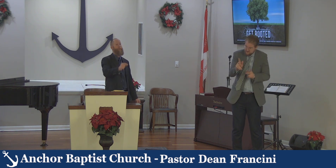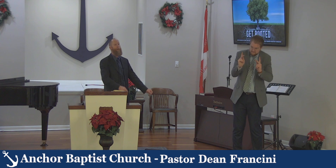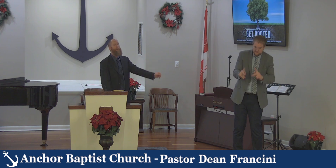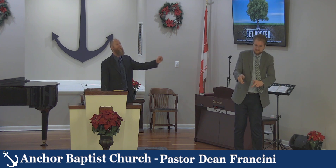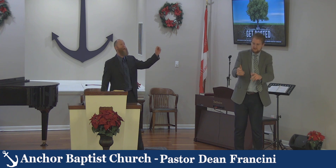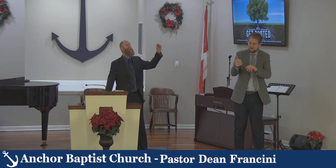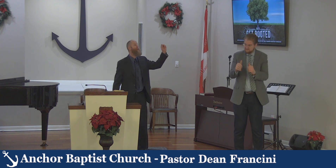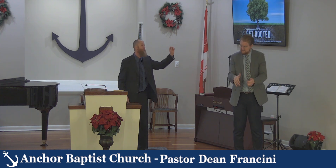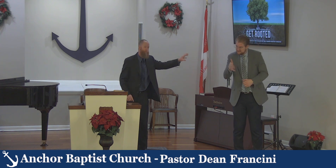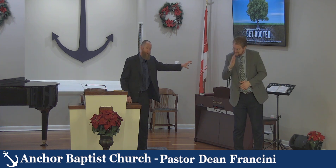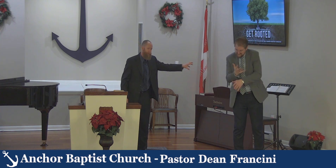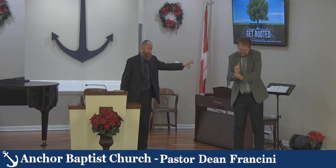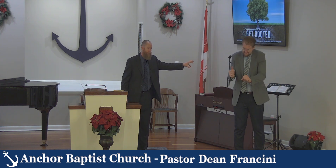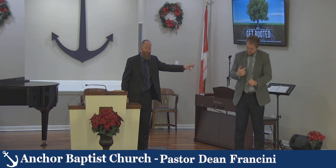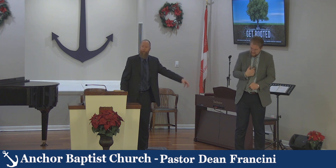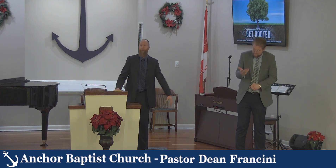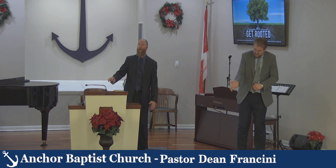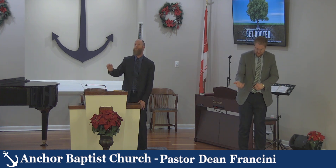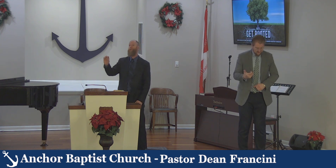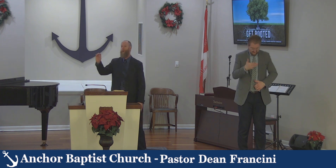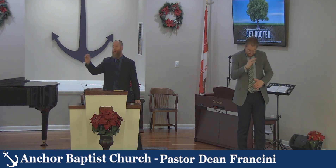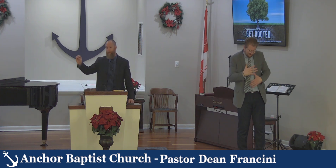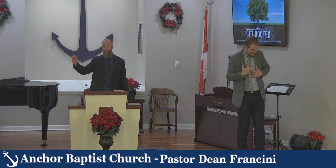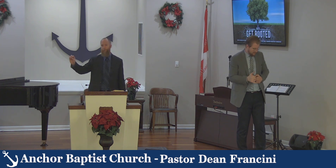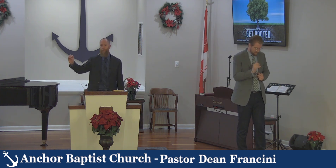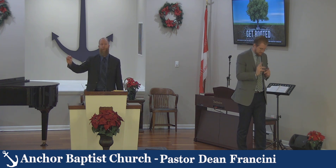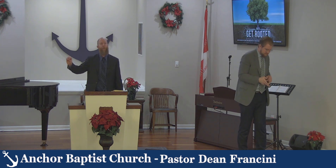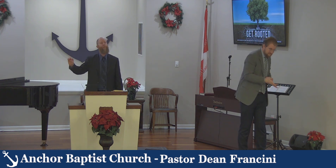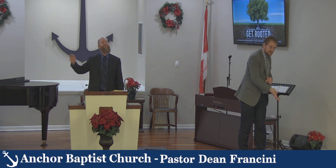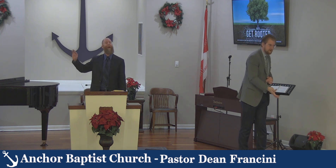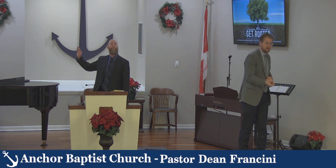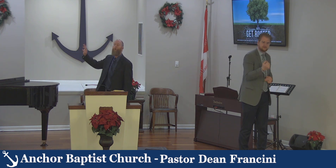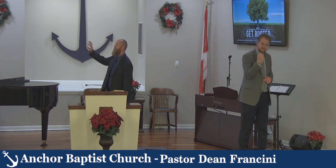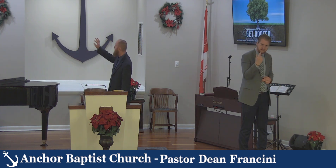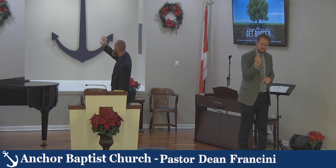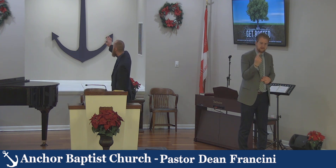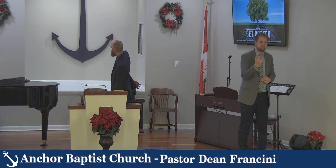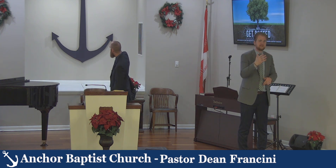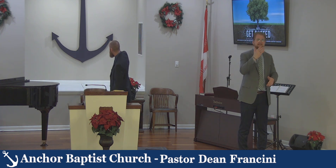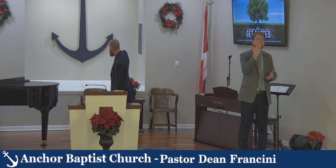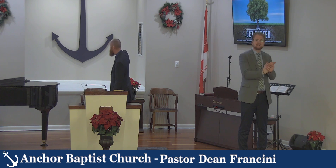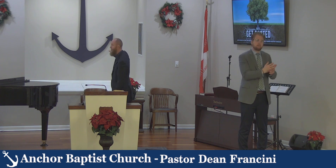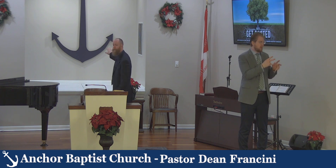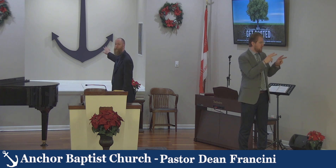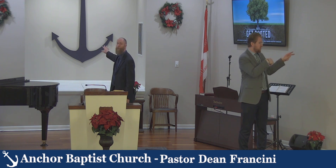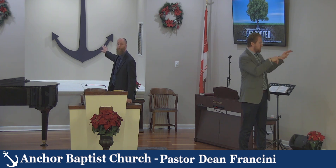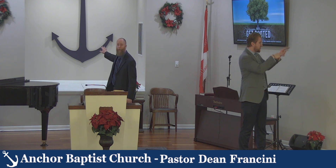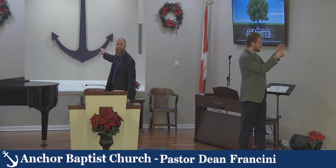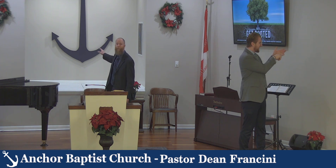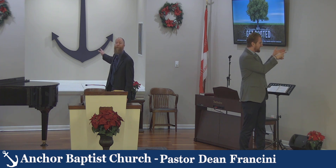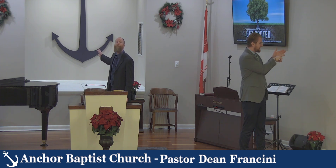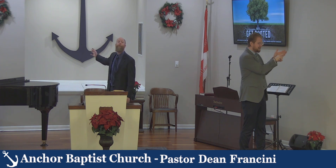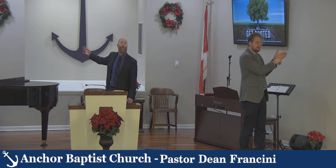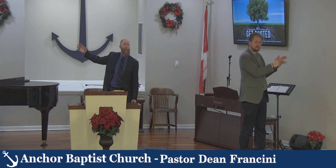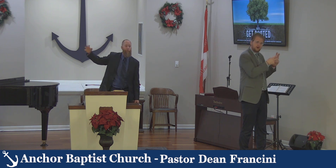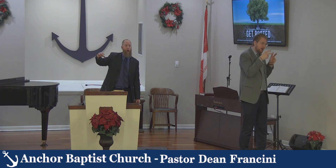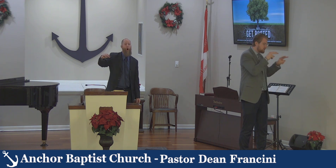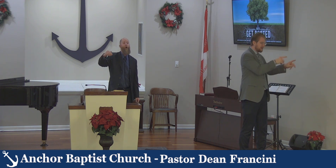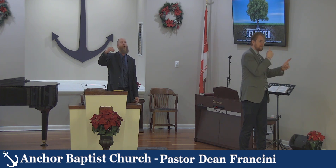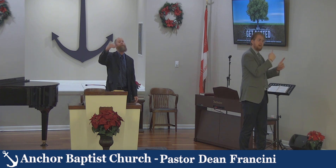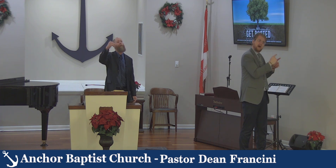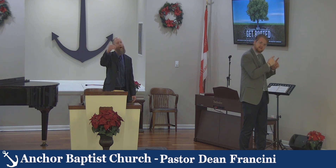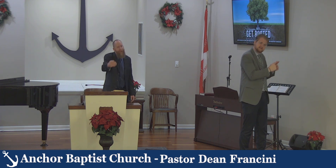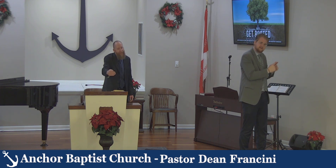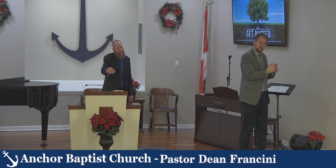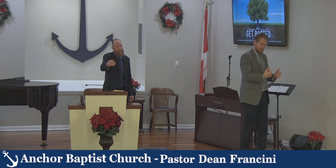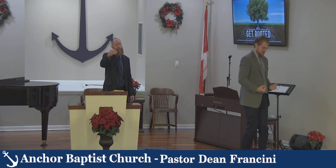safe here. God healed this person here. God took care of this." You with me? Stop looking back at all the negative and let's look back and be fueled with all